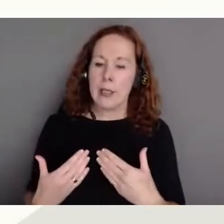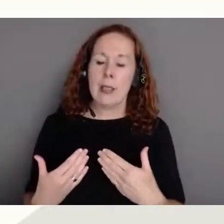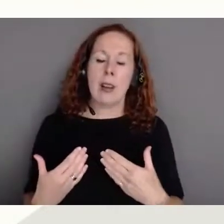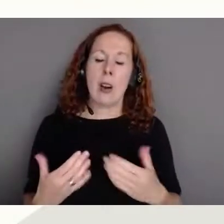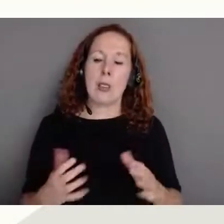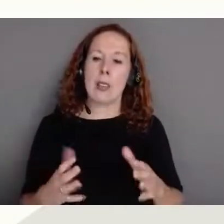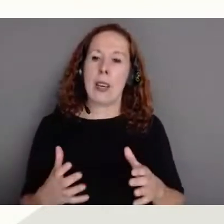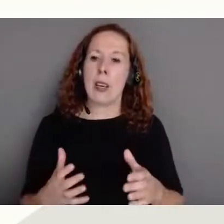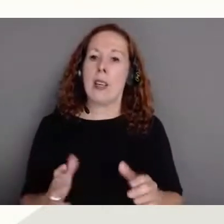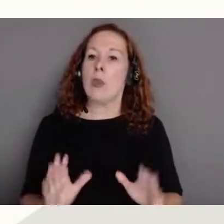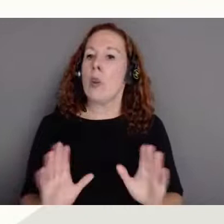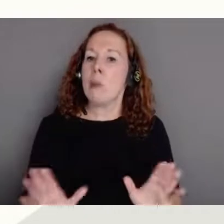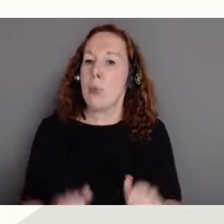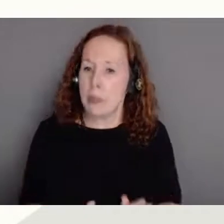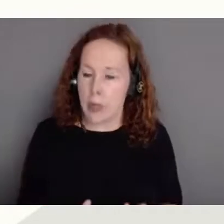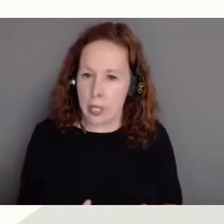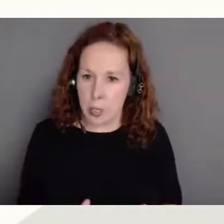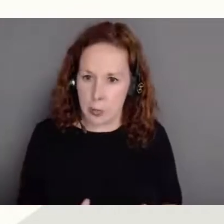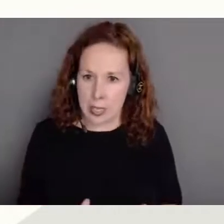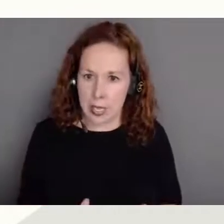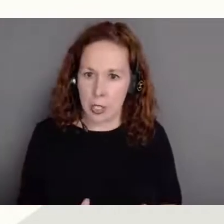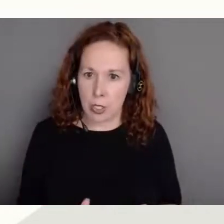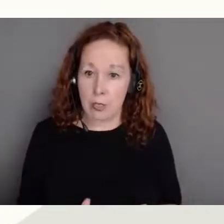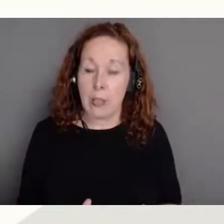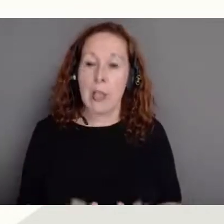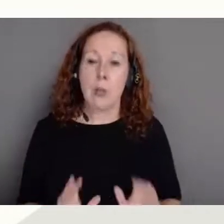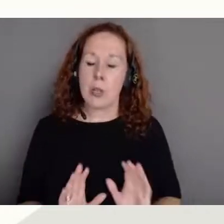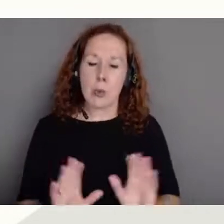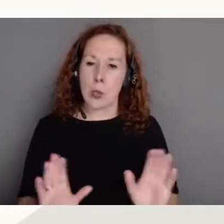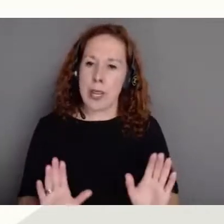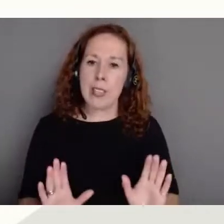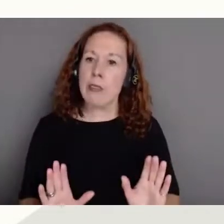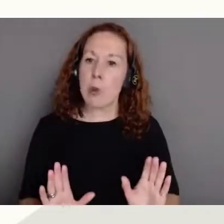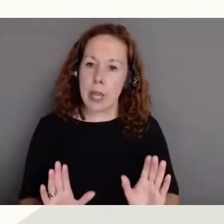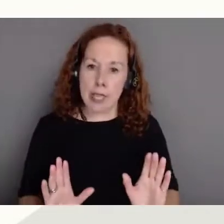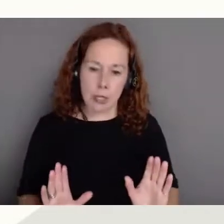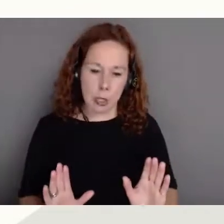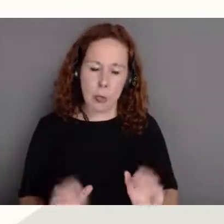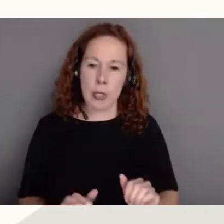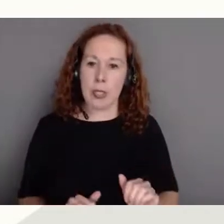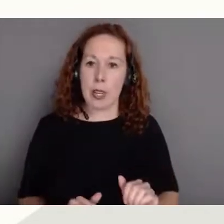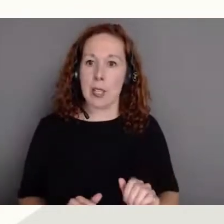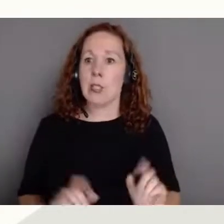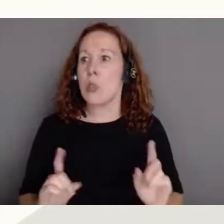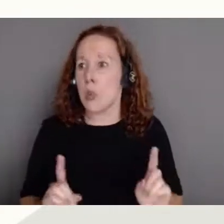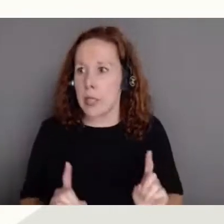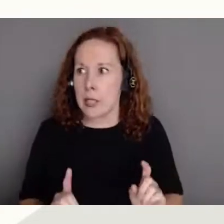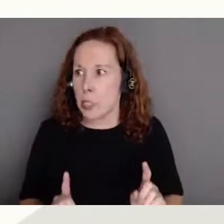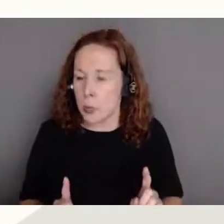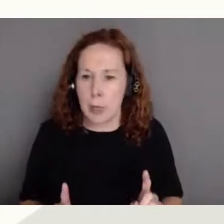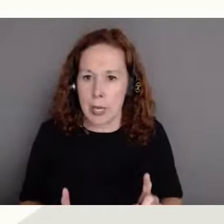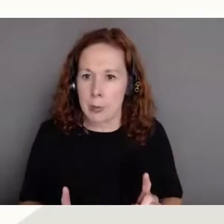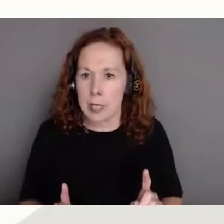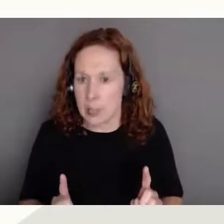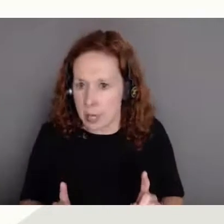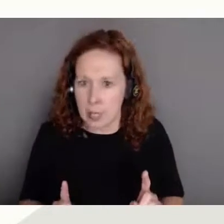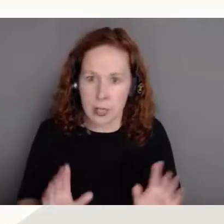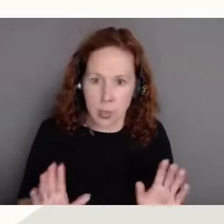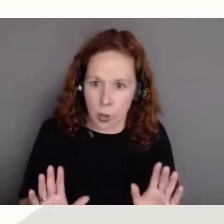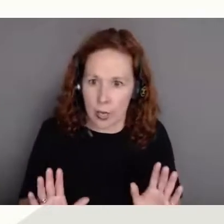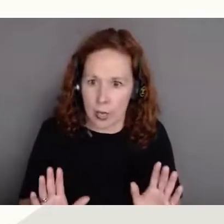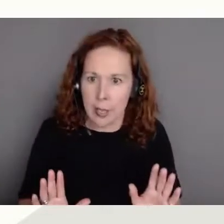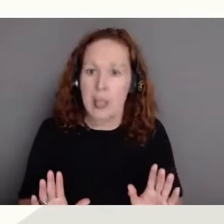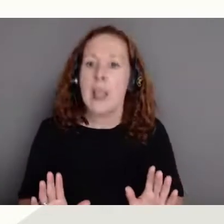incorrectly, I'll say, one moment for the interpretation. We're trying to avoid, as interpreters, saying, sorry, the interpreter made a